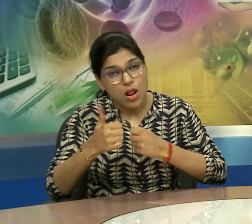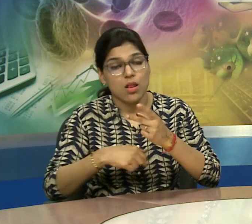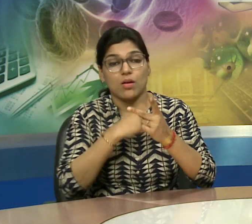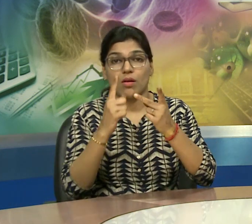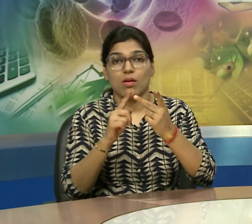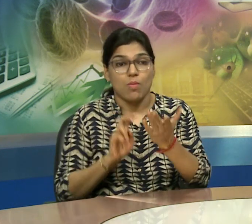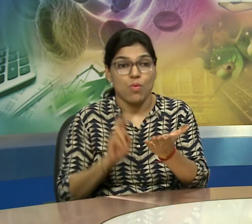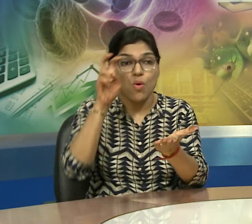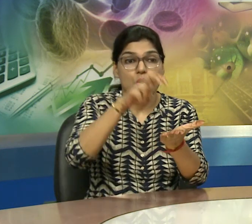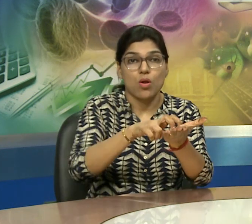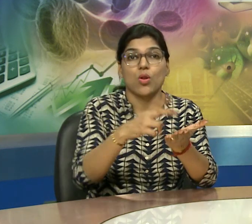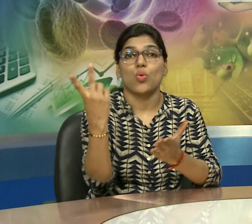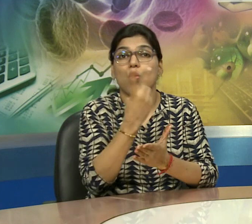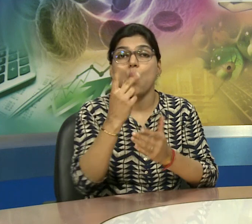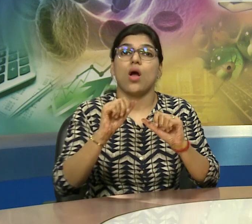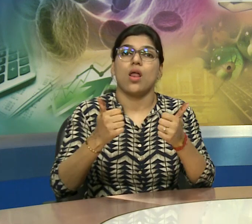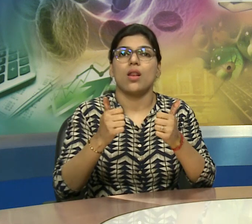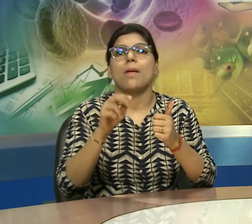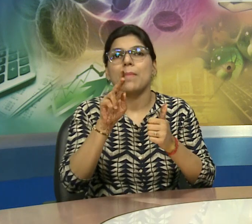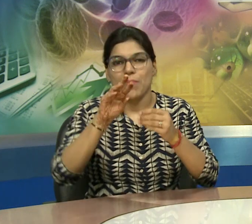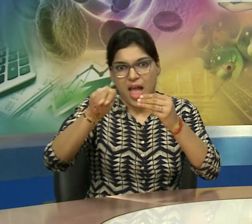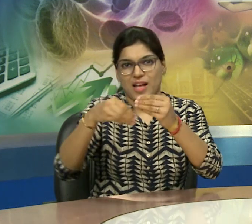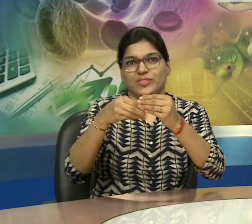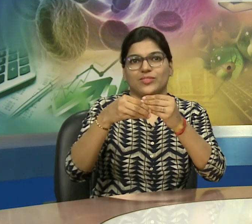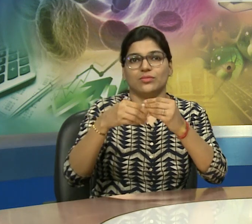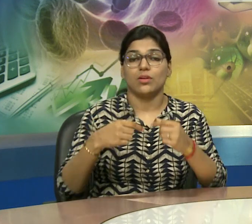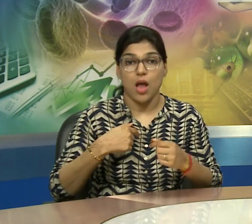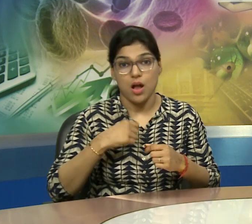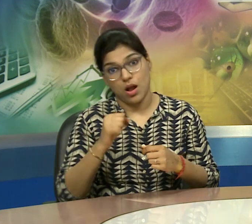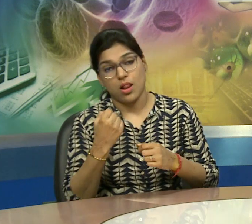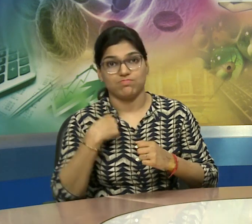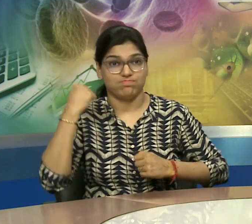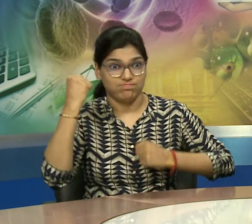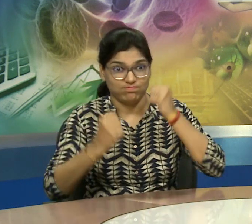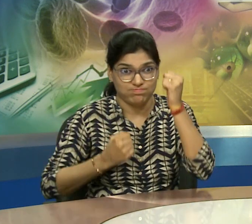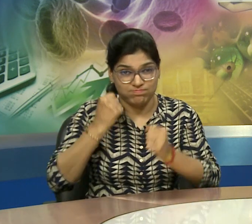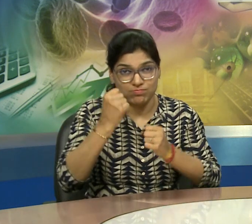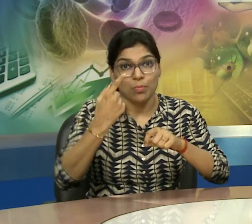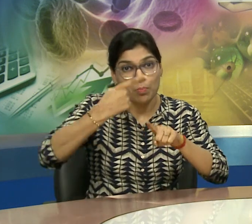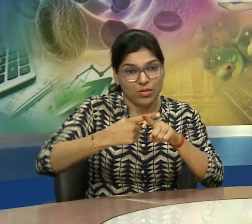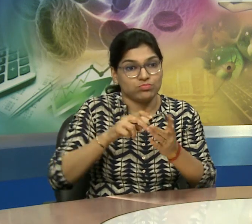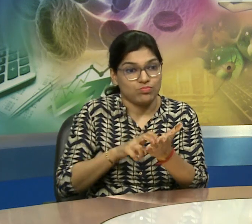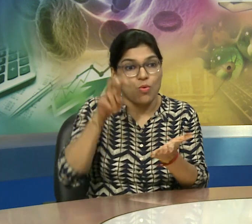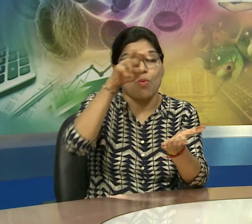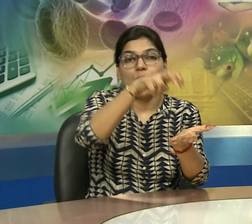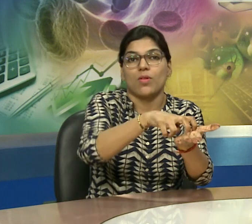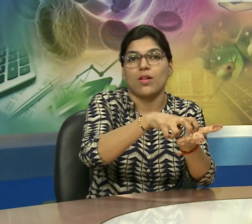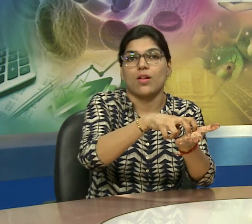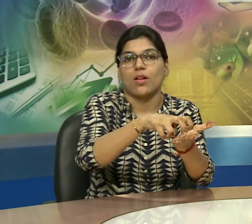In first sentence, you see I ran is a different sentence and jumped is a different